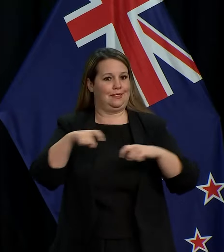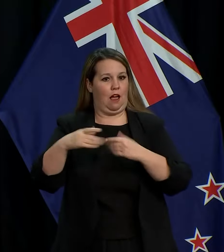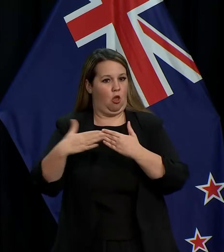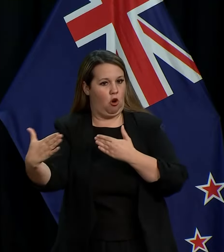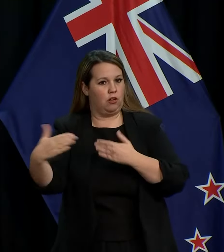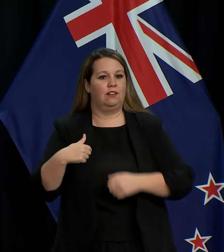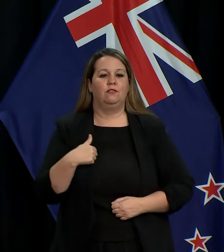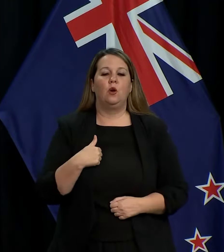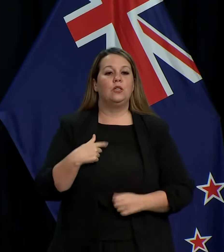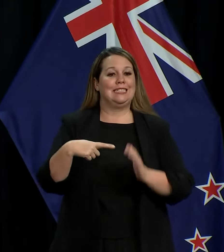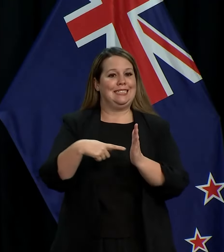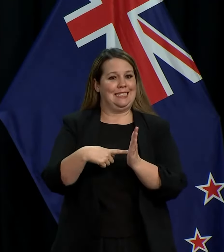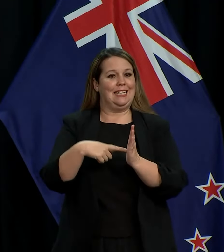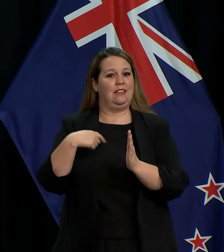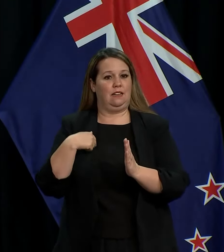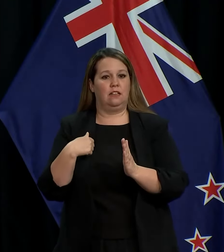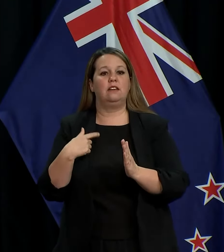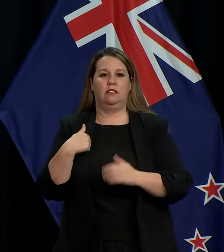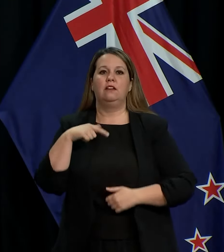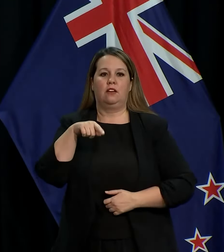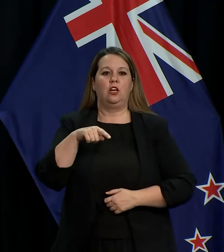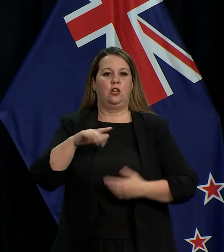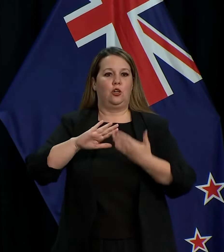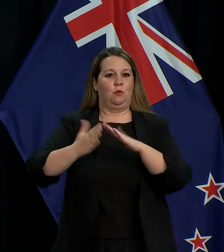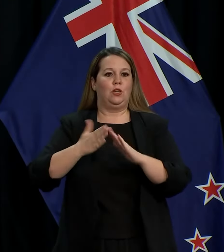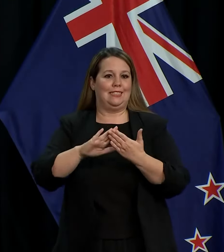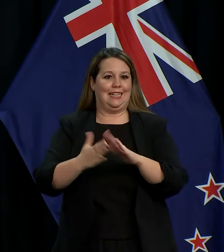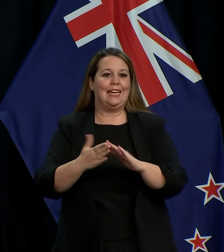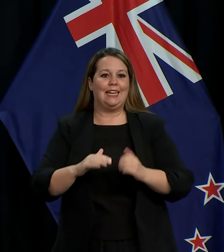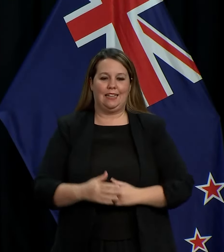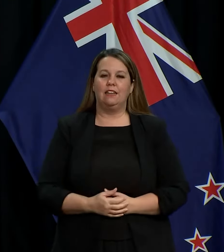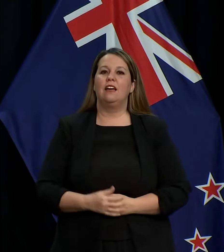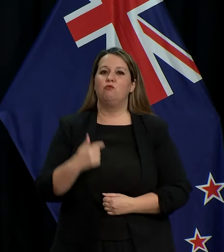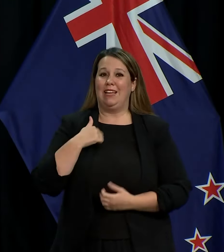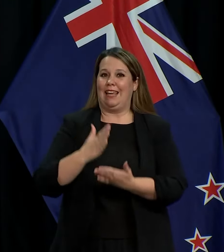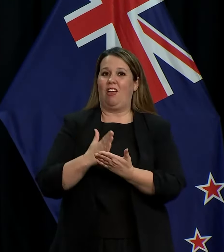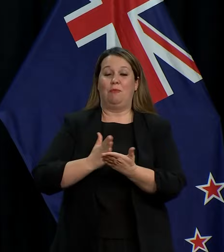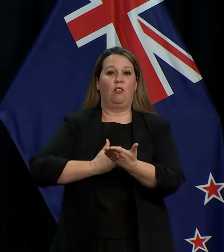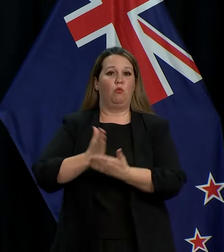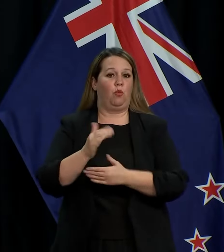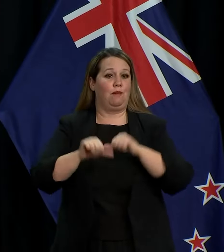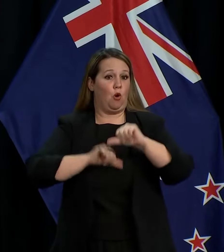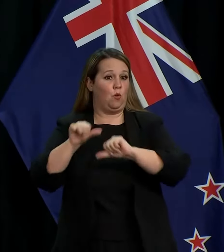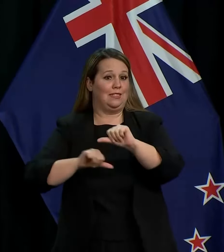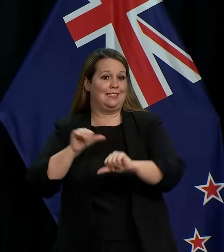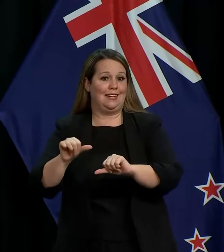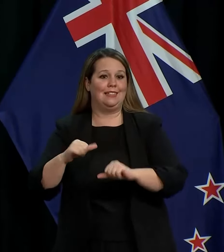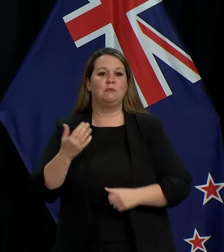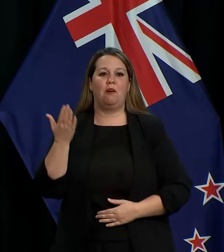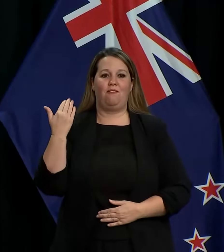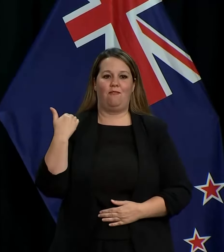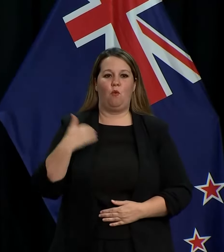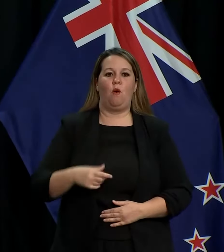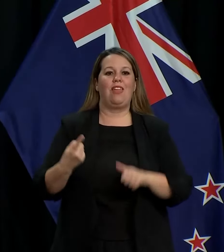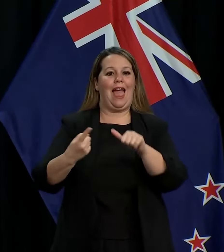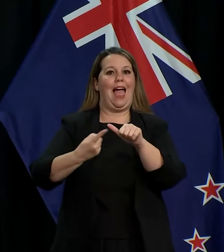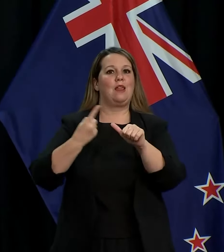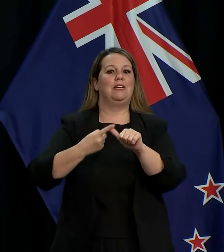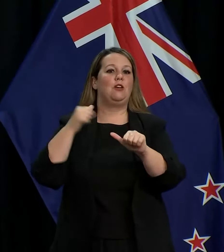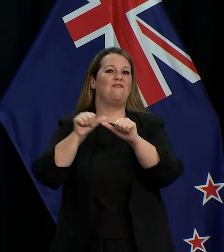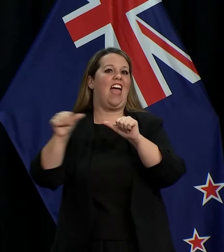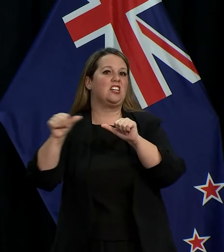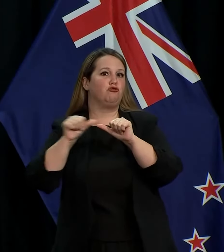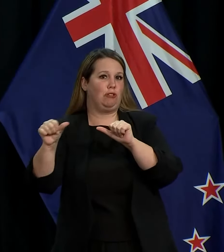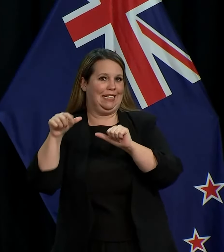TY and for the community around it, they have gone through this process many times before where expectations are raised and then